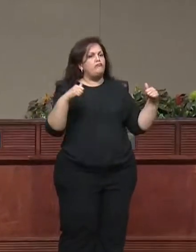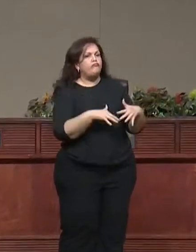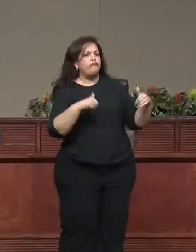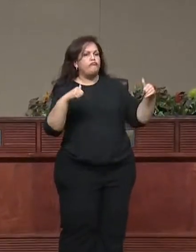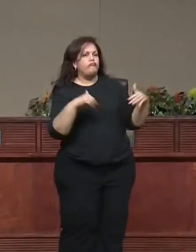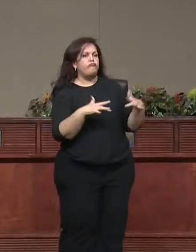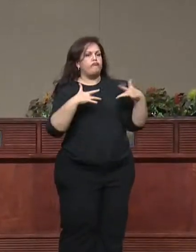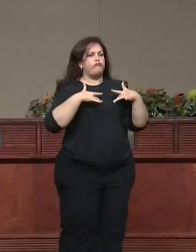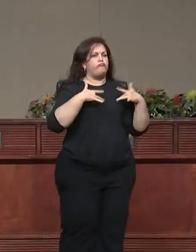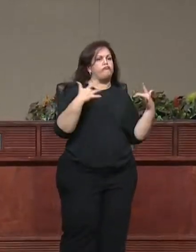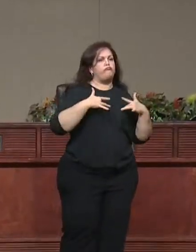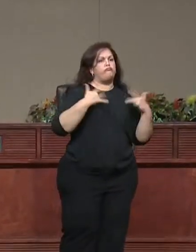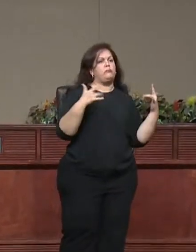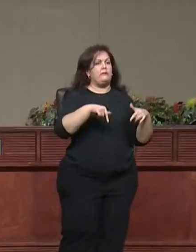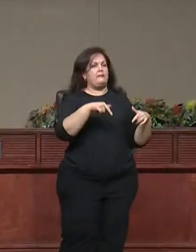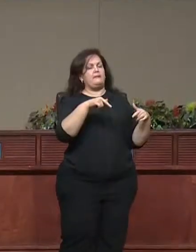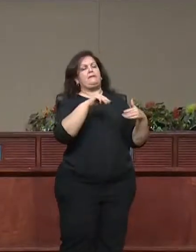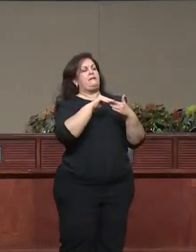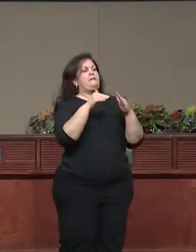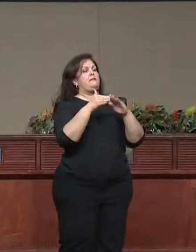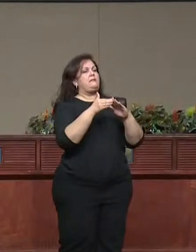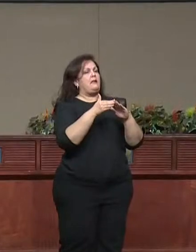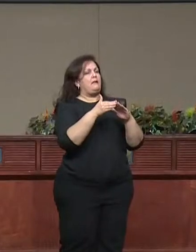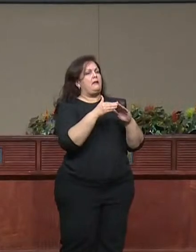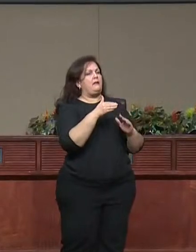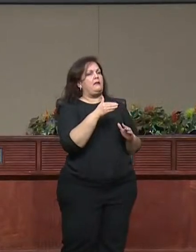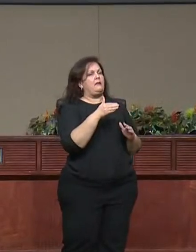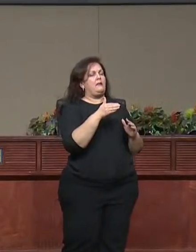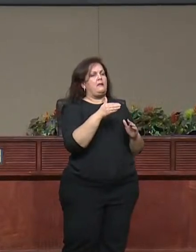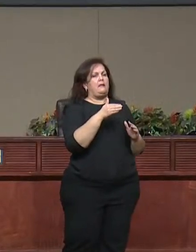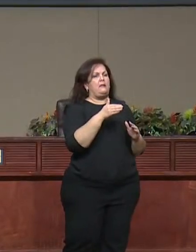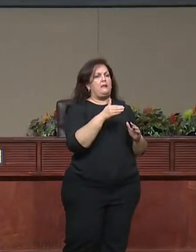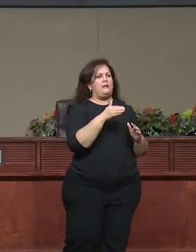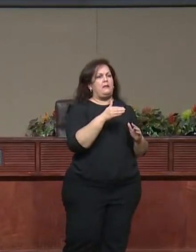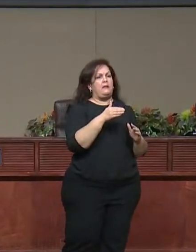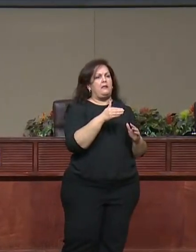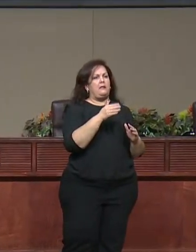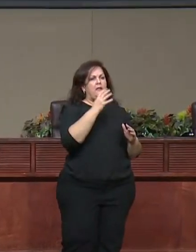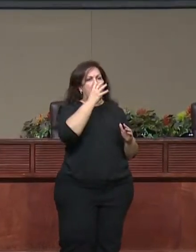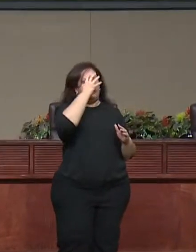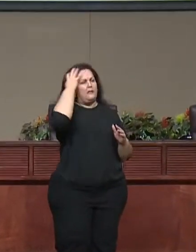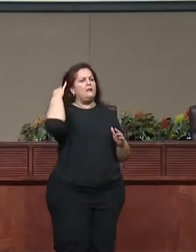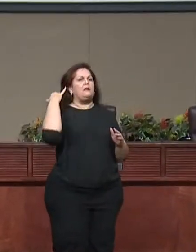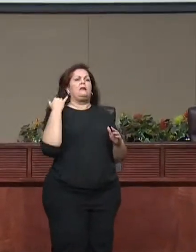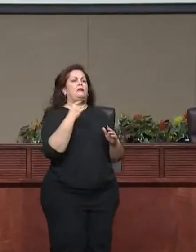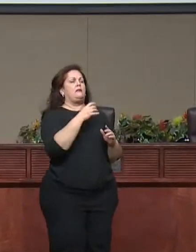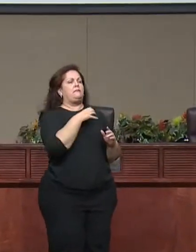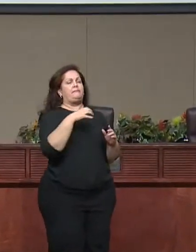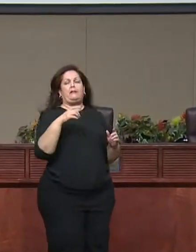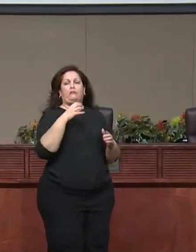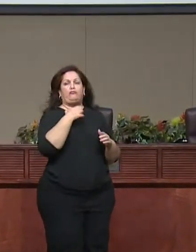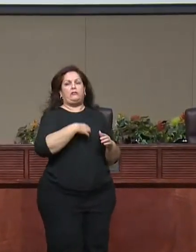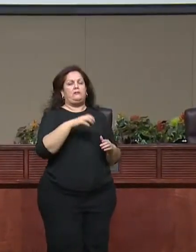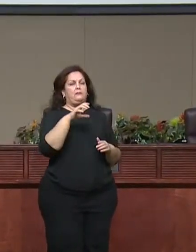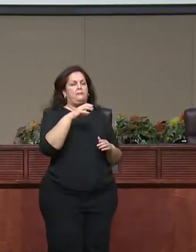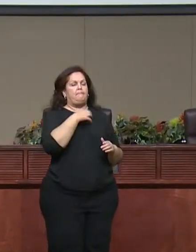activities downtown. I would have wished that Mayor Buddy Dye was here, but